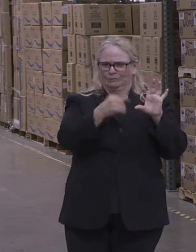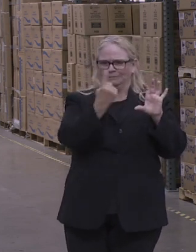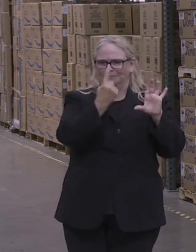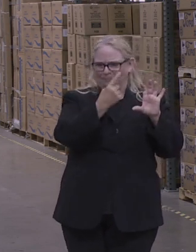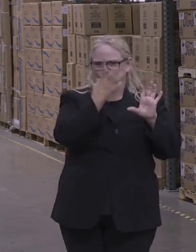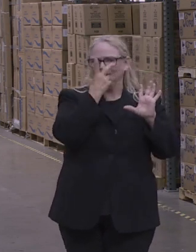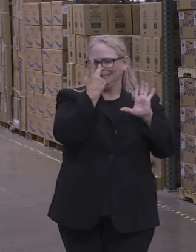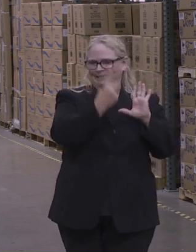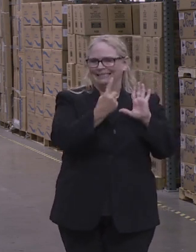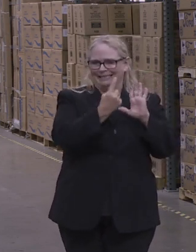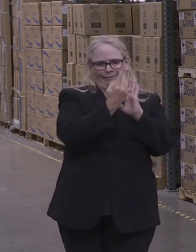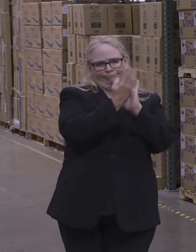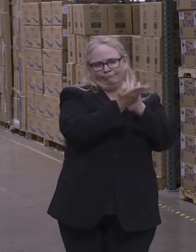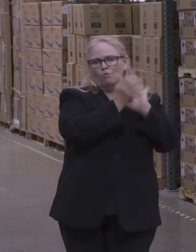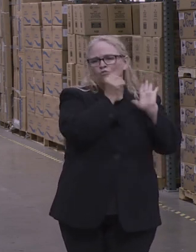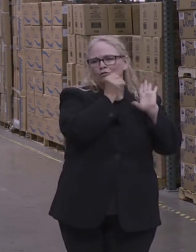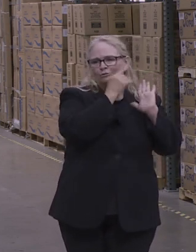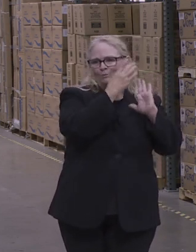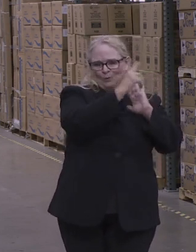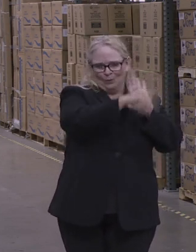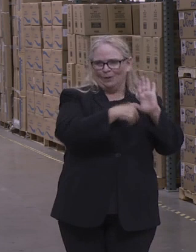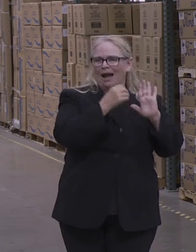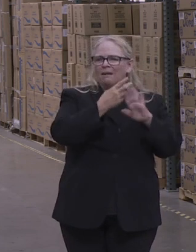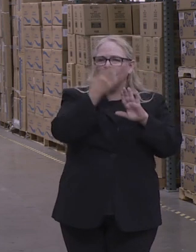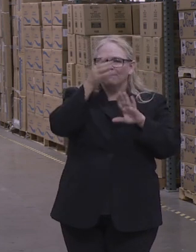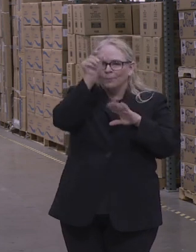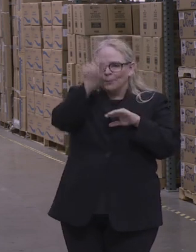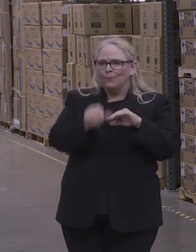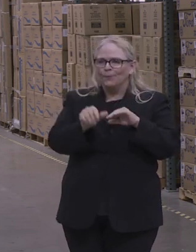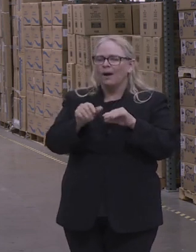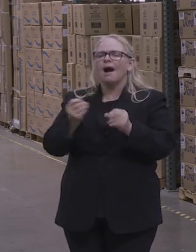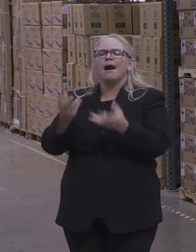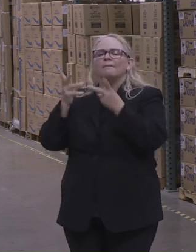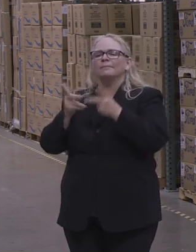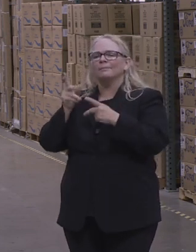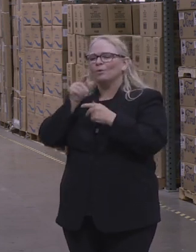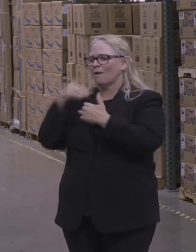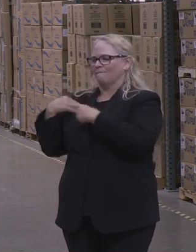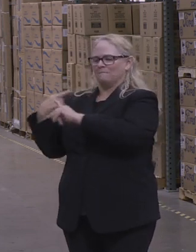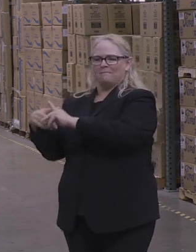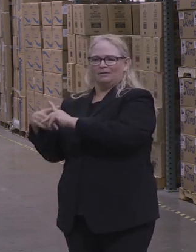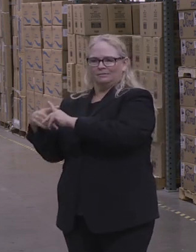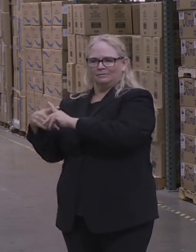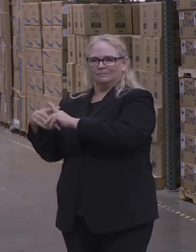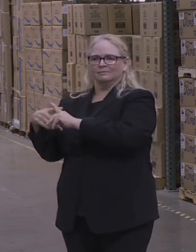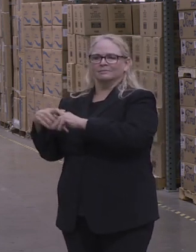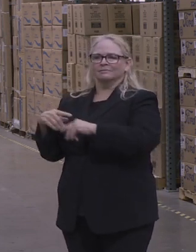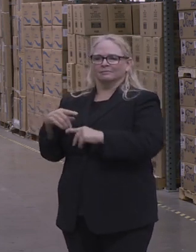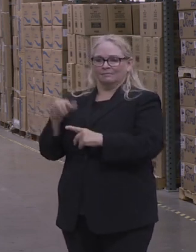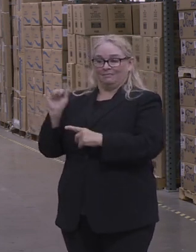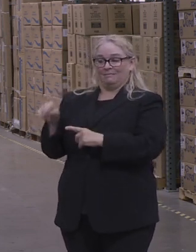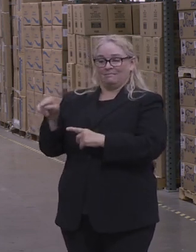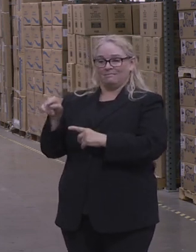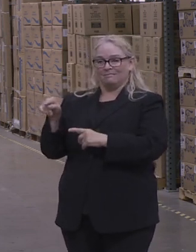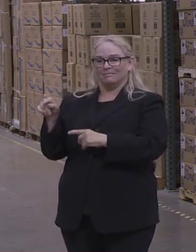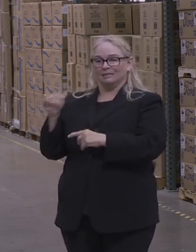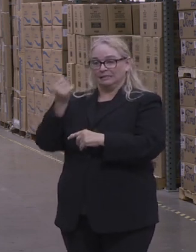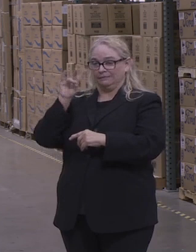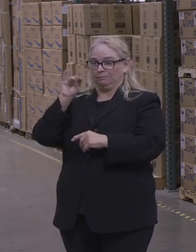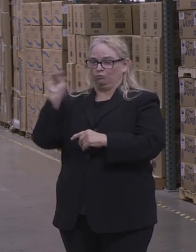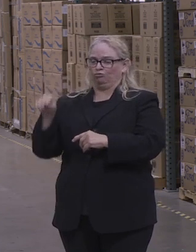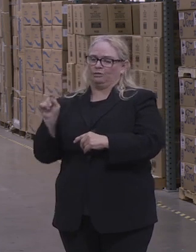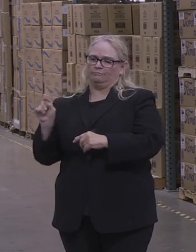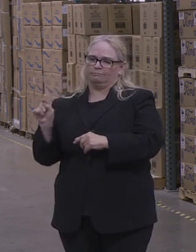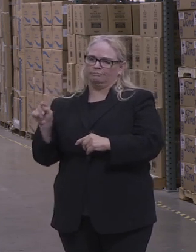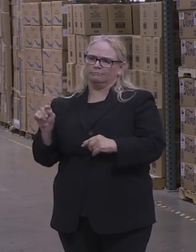it. The blue represents the total number of positive COVID-19 patients, representing 17% of the